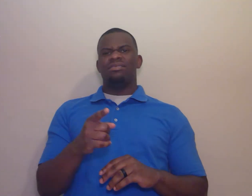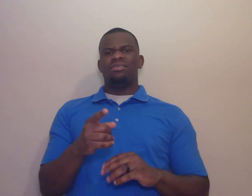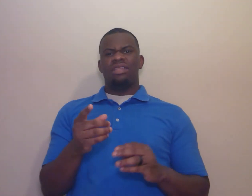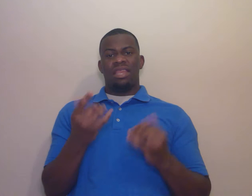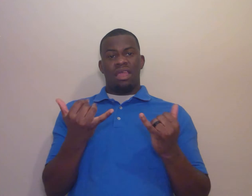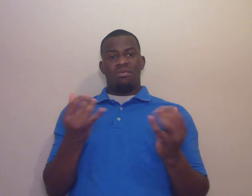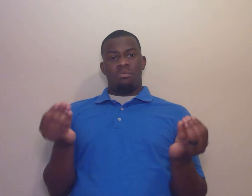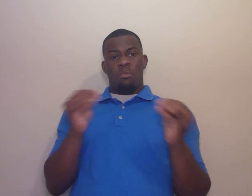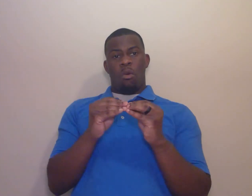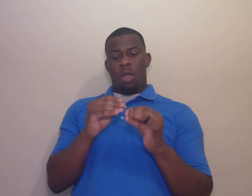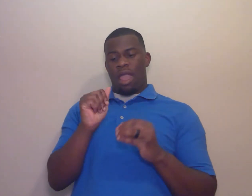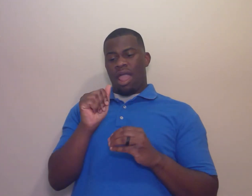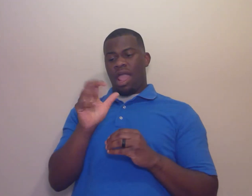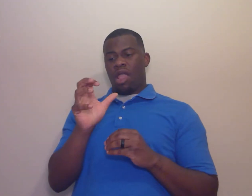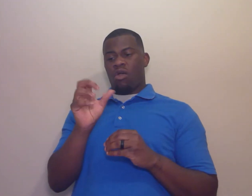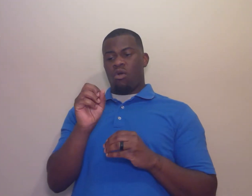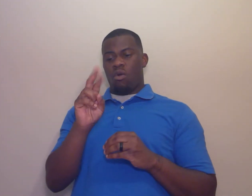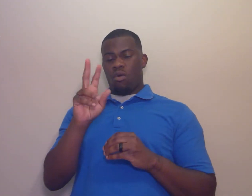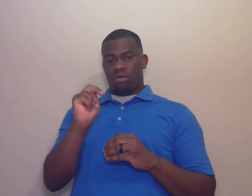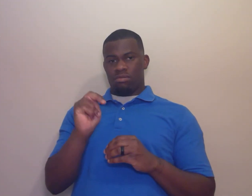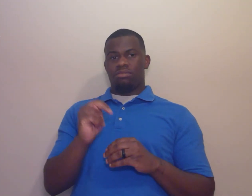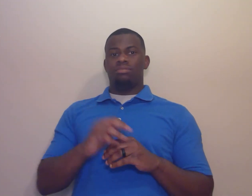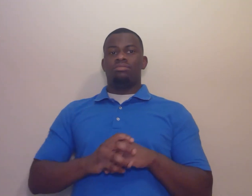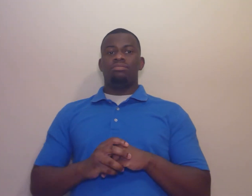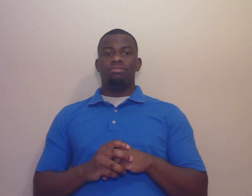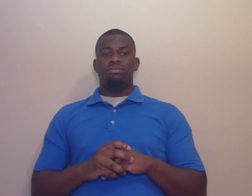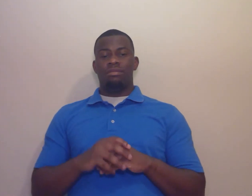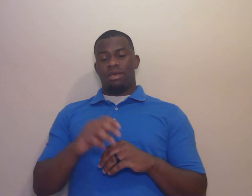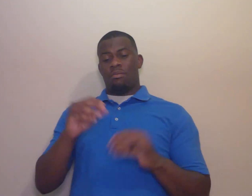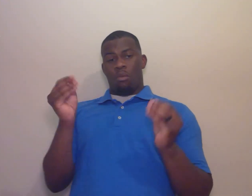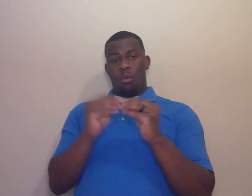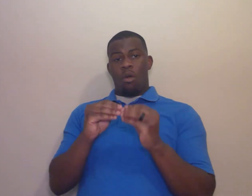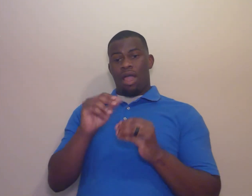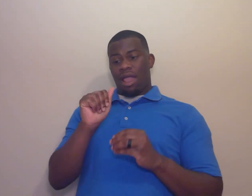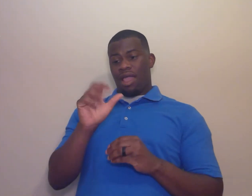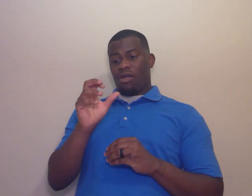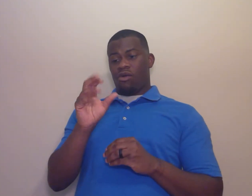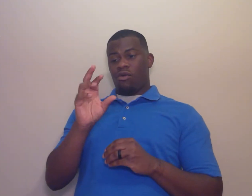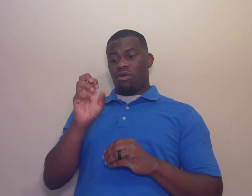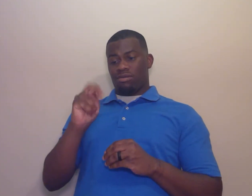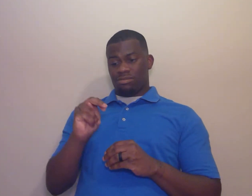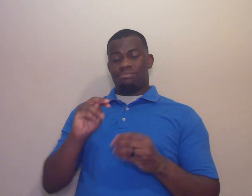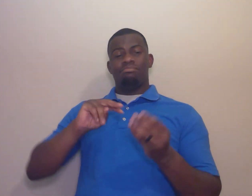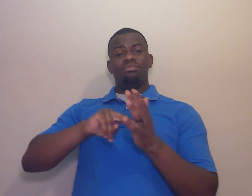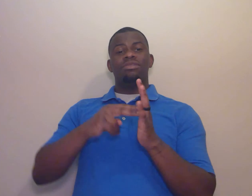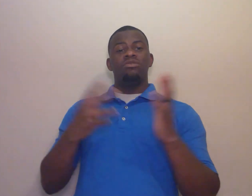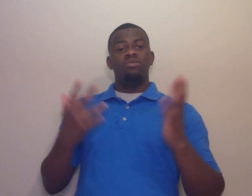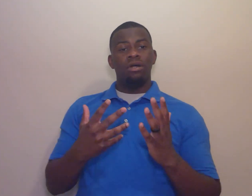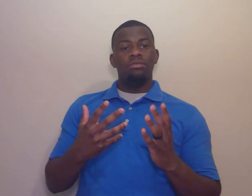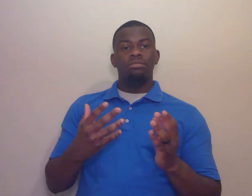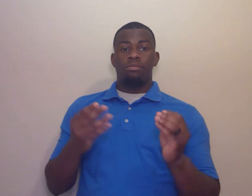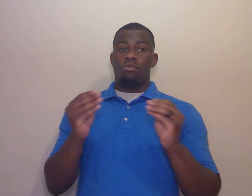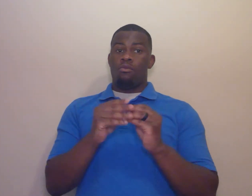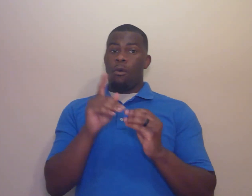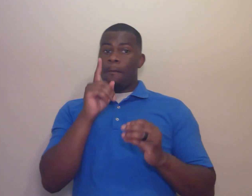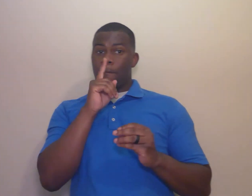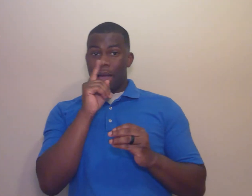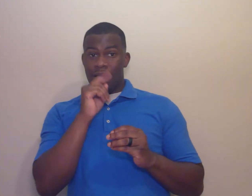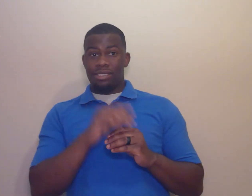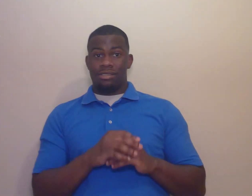in the US. More acorns mean more food for mice, and increased mice populations mean more hosts to carry